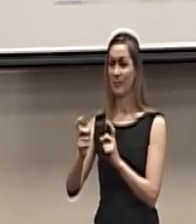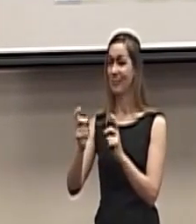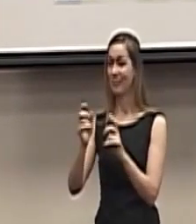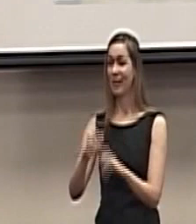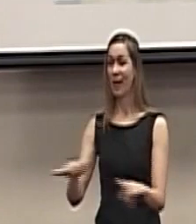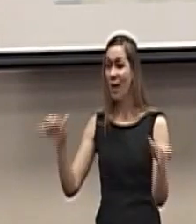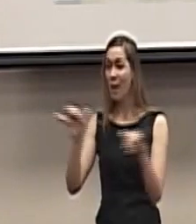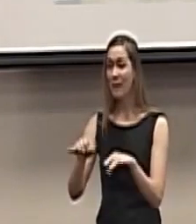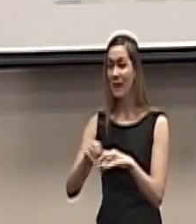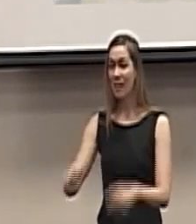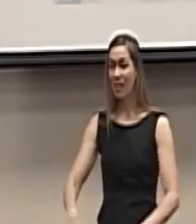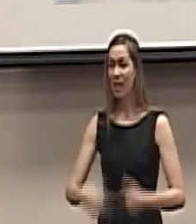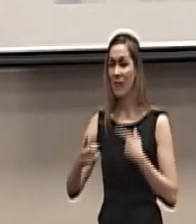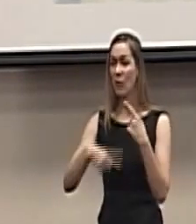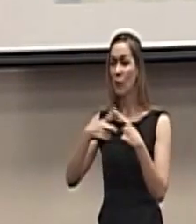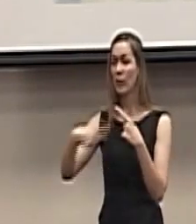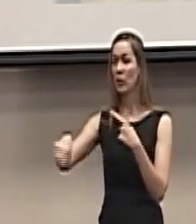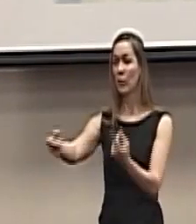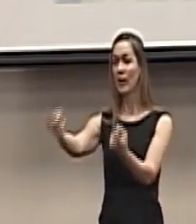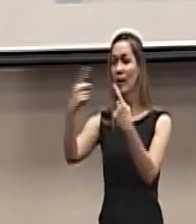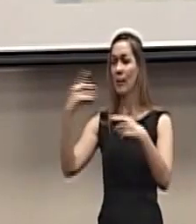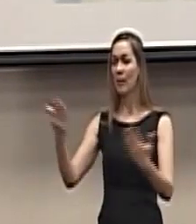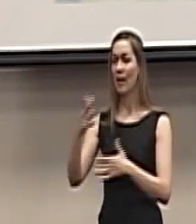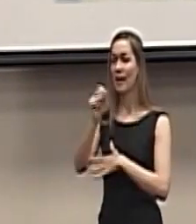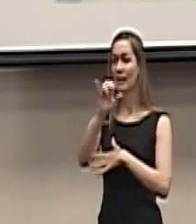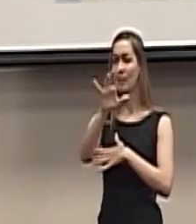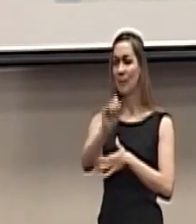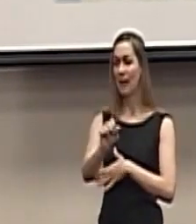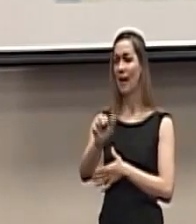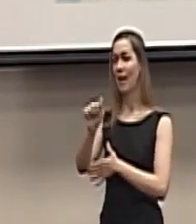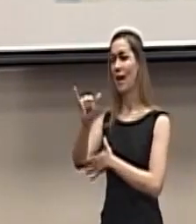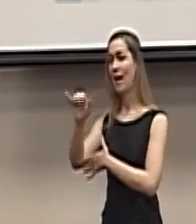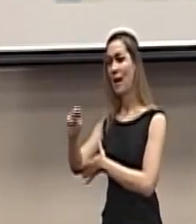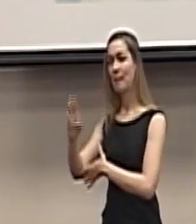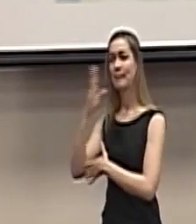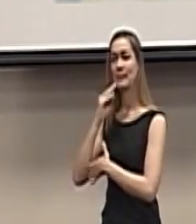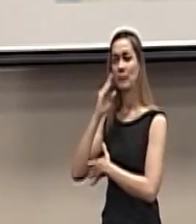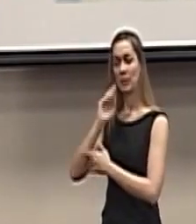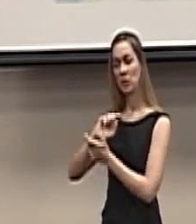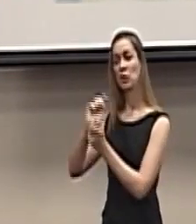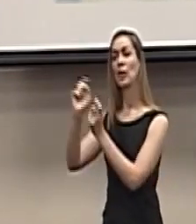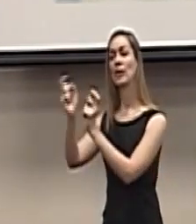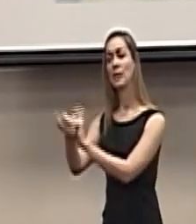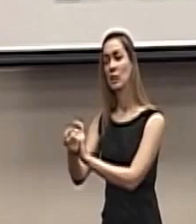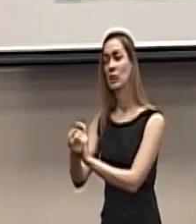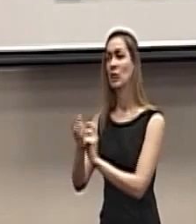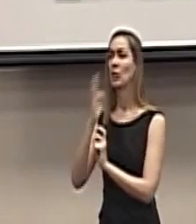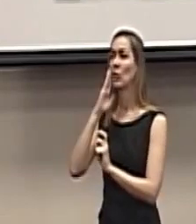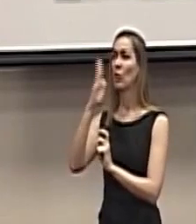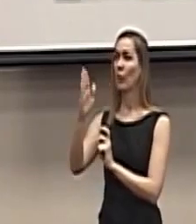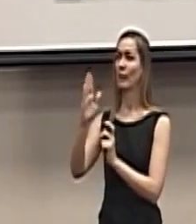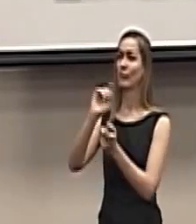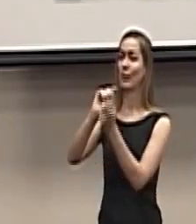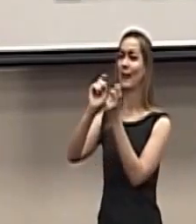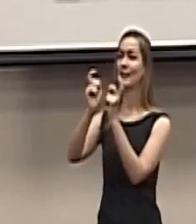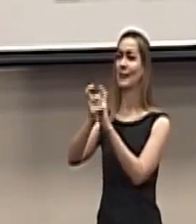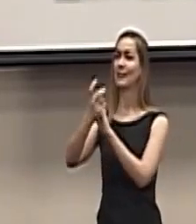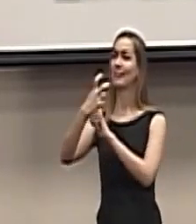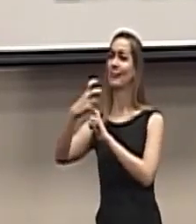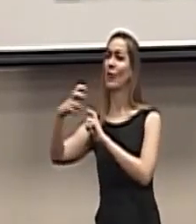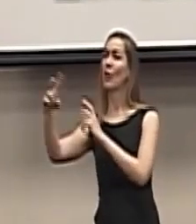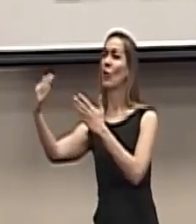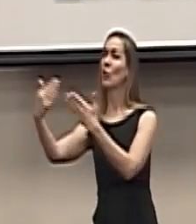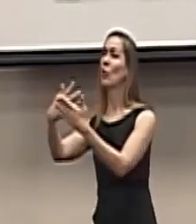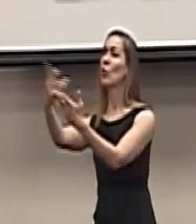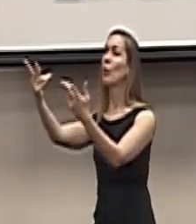when you came here to SIBI, to AIM. There's transitions that you're going to go through as you transition out of this place